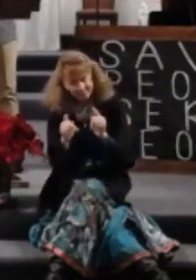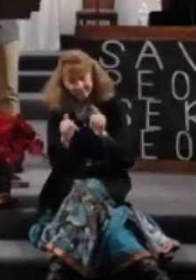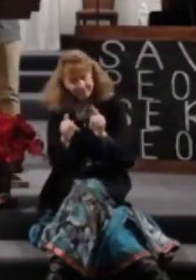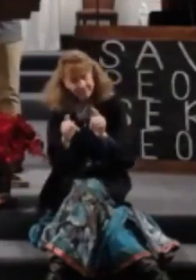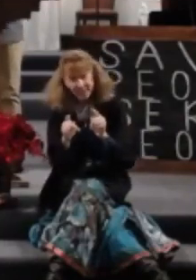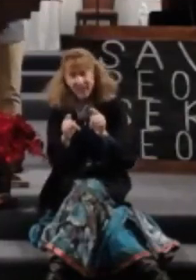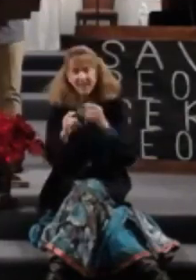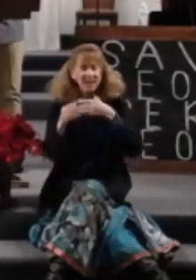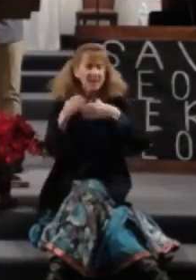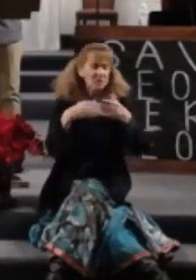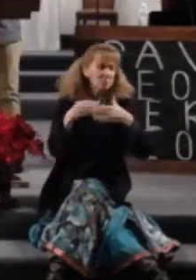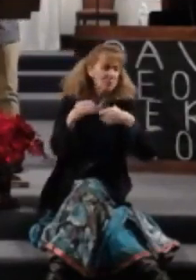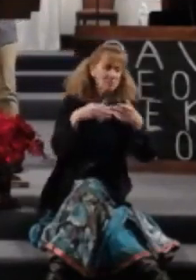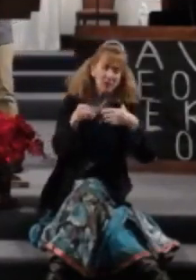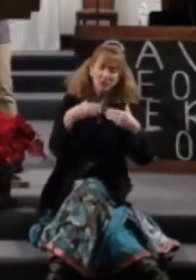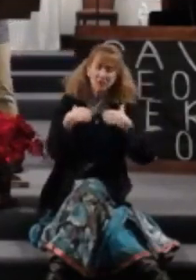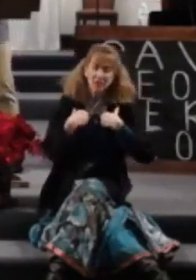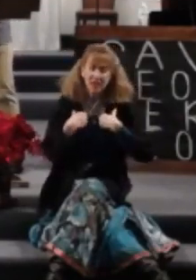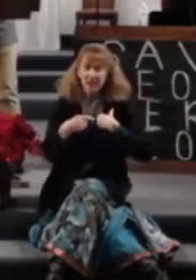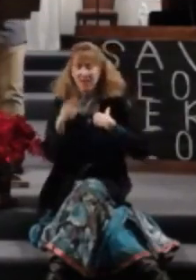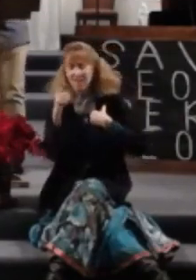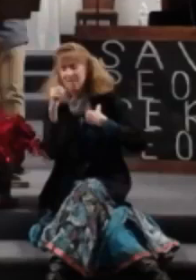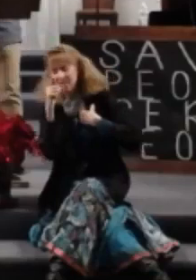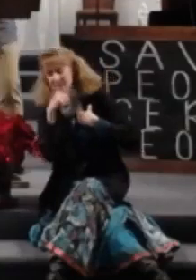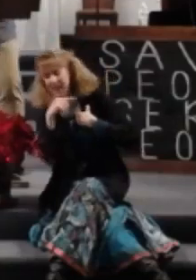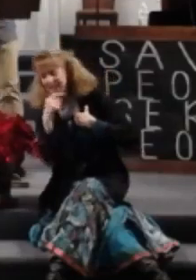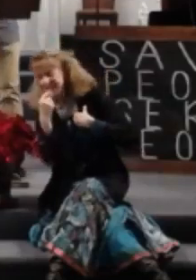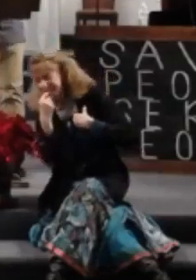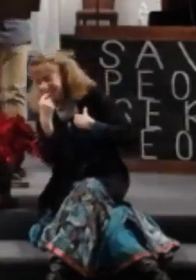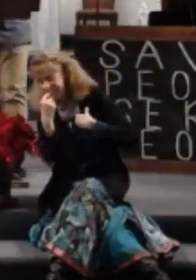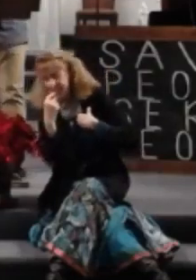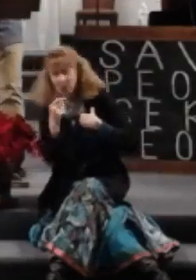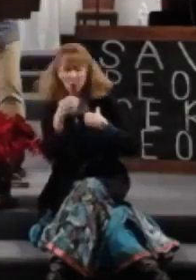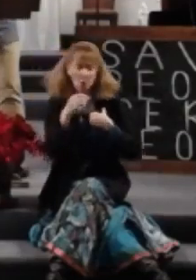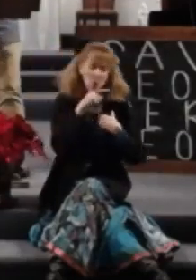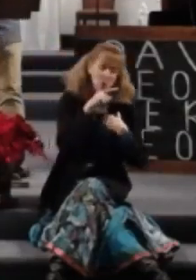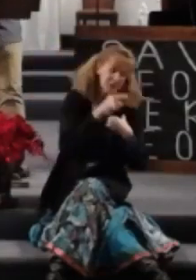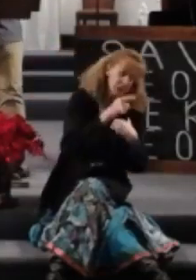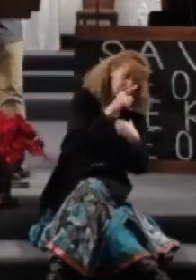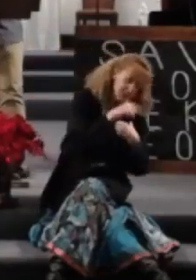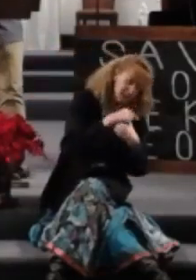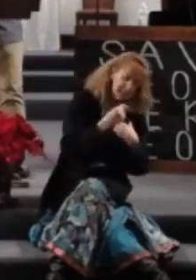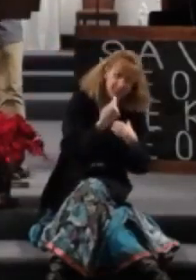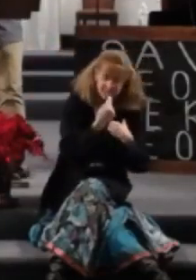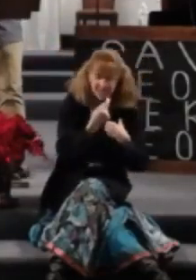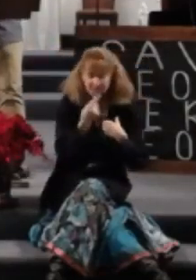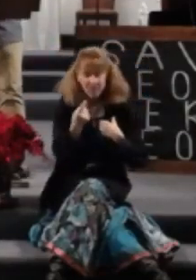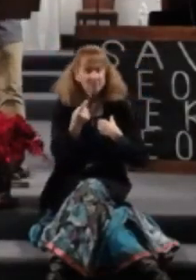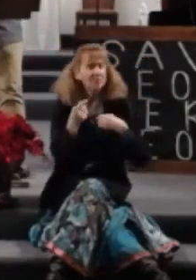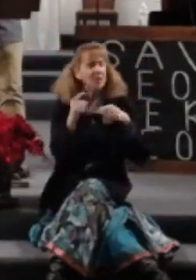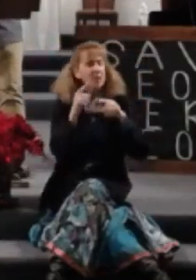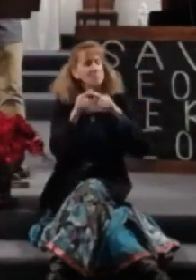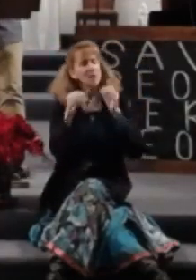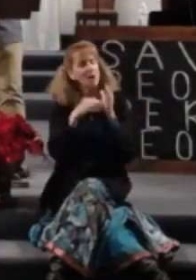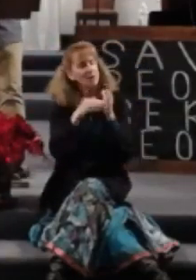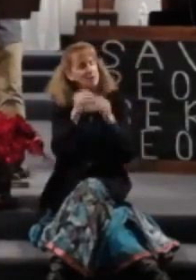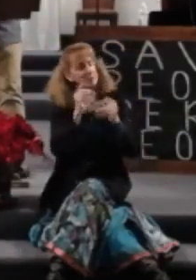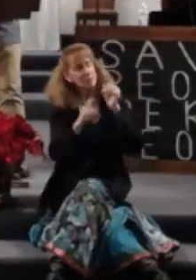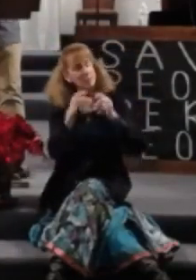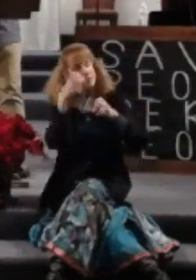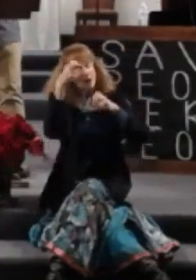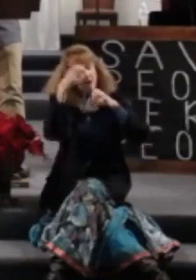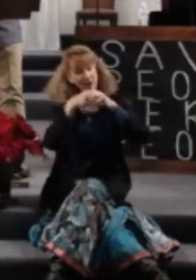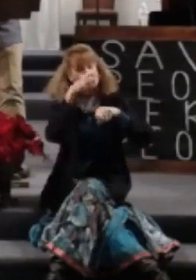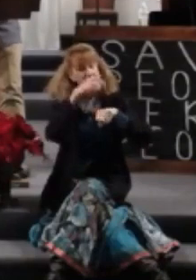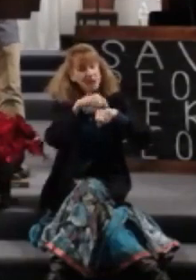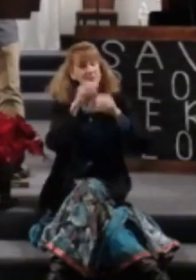had their own teeth or they were wearing somebody else's. I mean, they would feel ill at ease teaching anybody anything about the